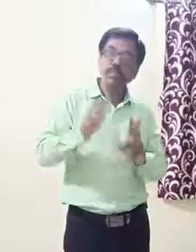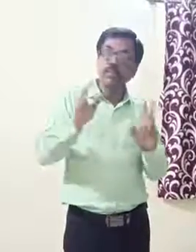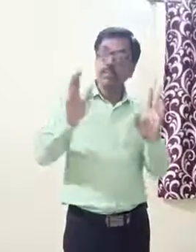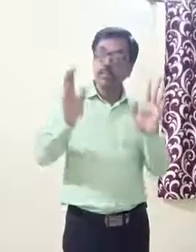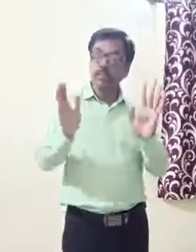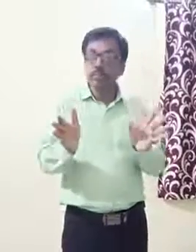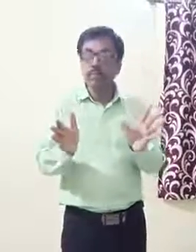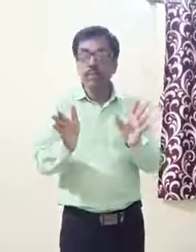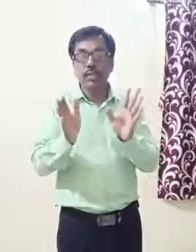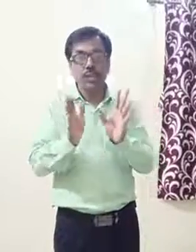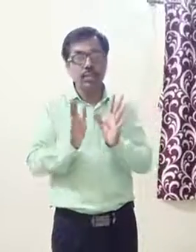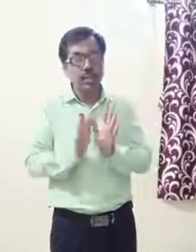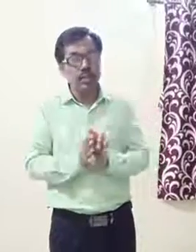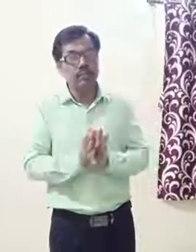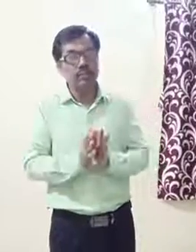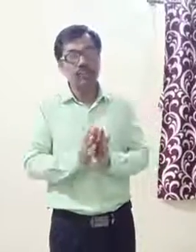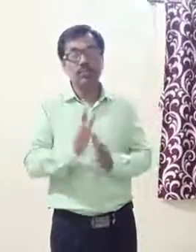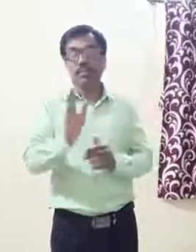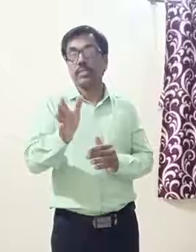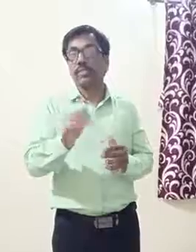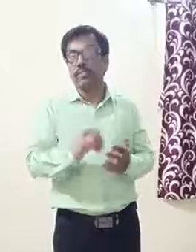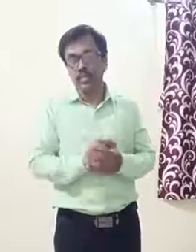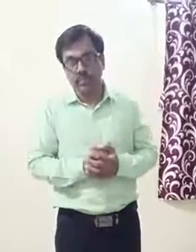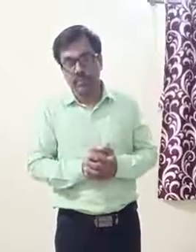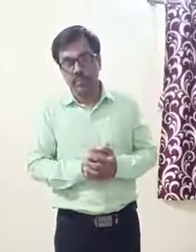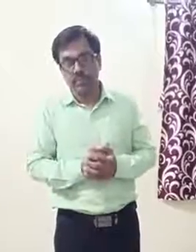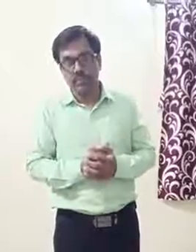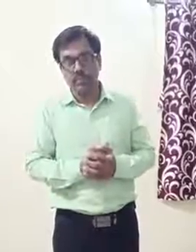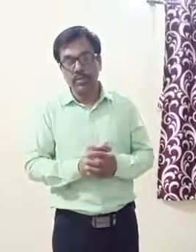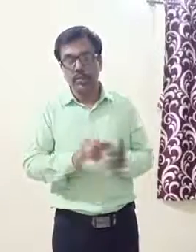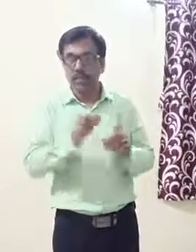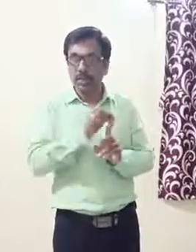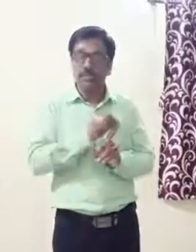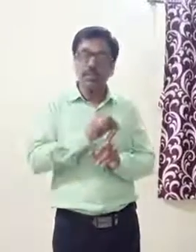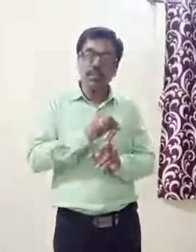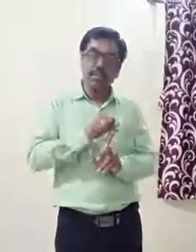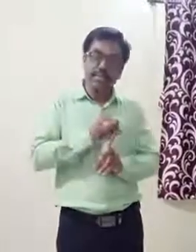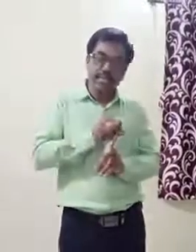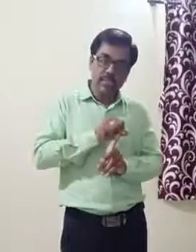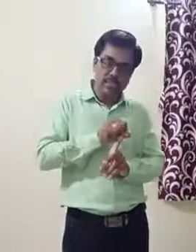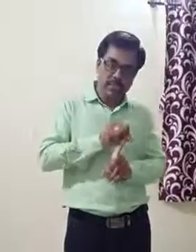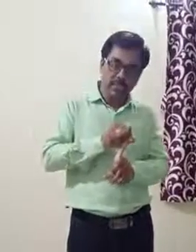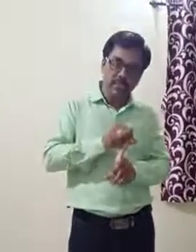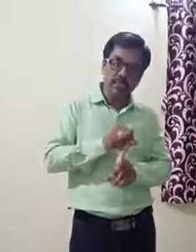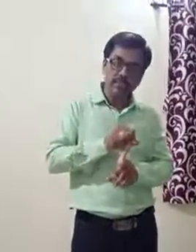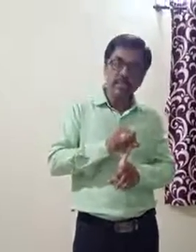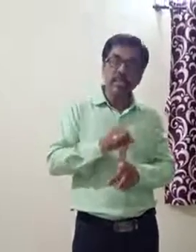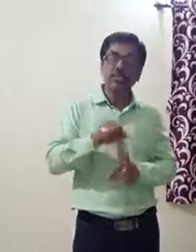the people were not allowed to criticize the government. So number 1, increased taxation. Number